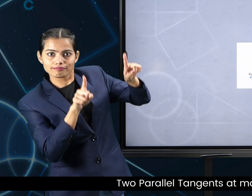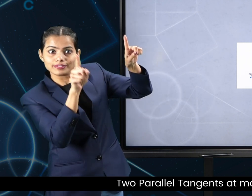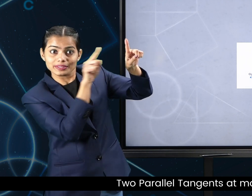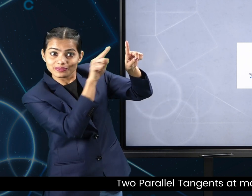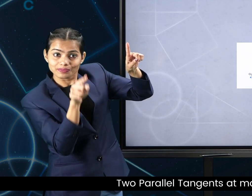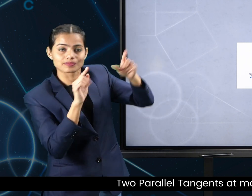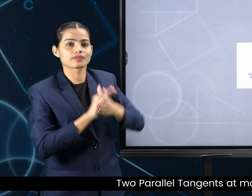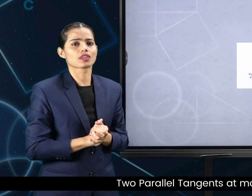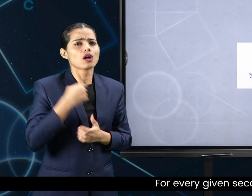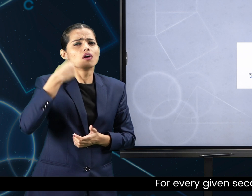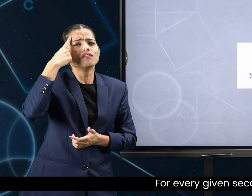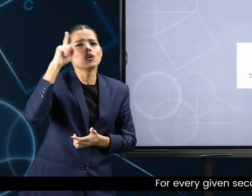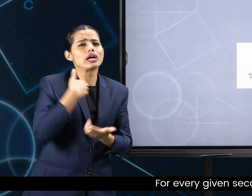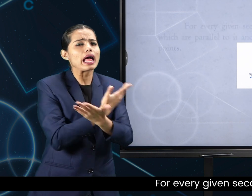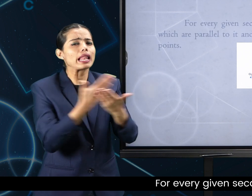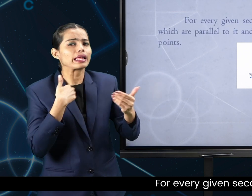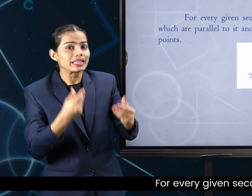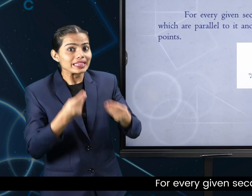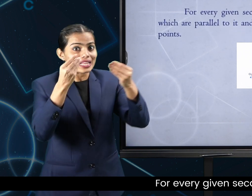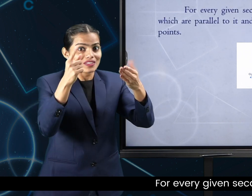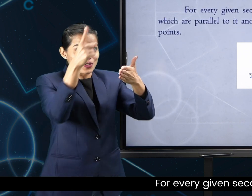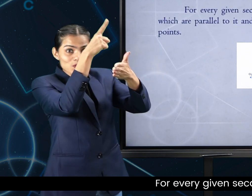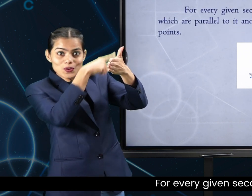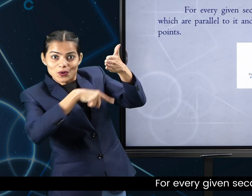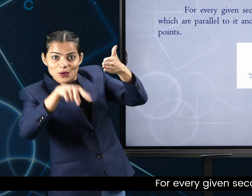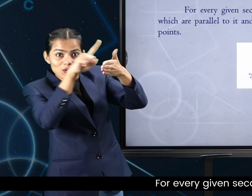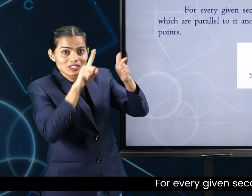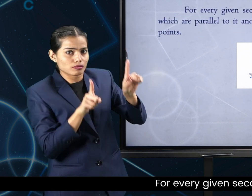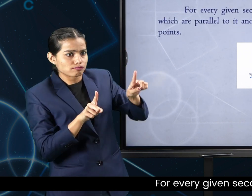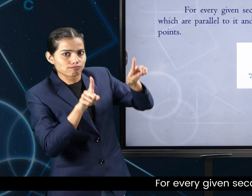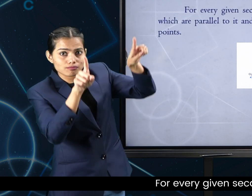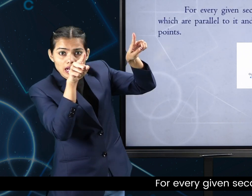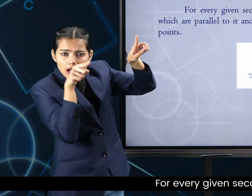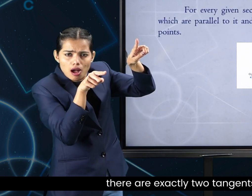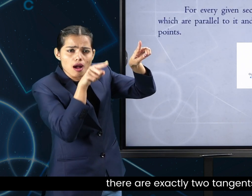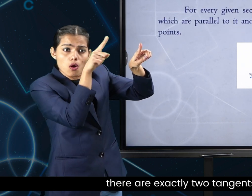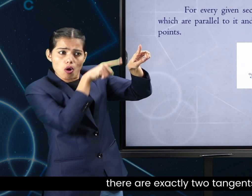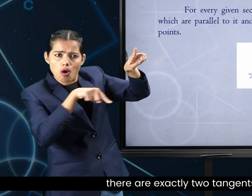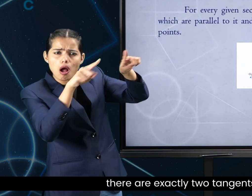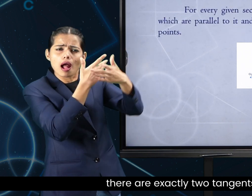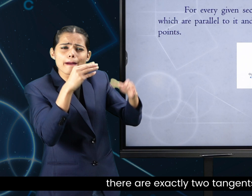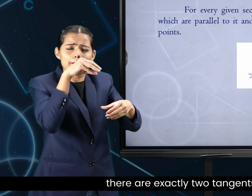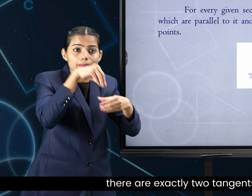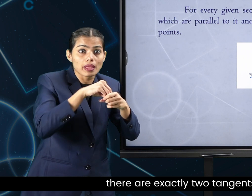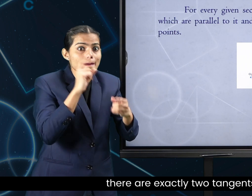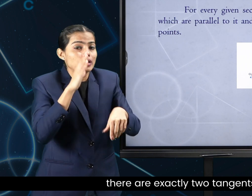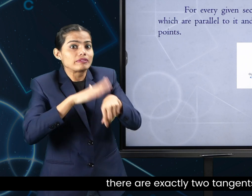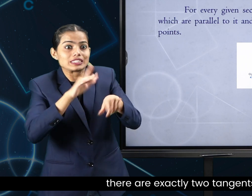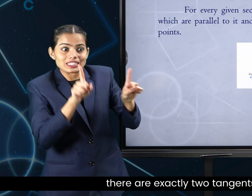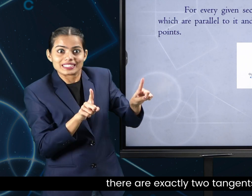For every given secant of a circle, There are exactly two tangents which